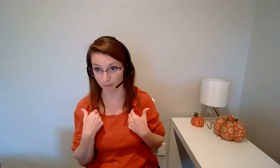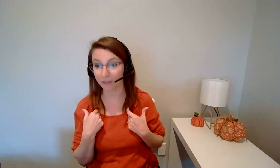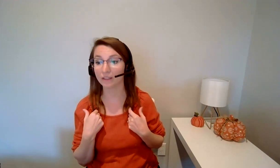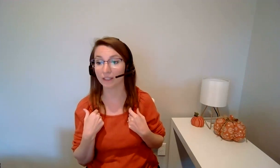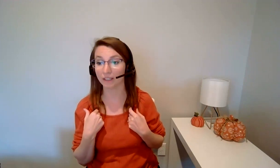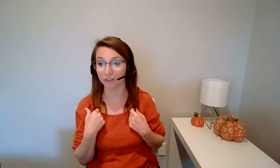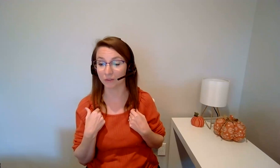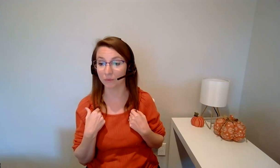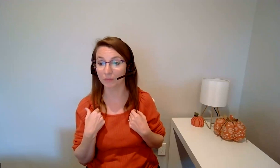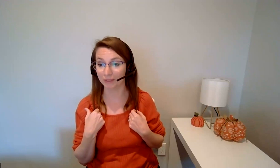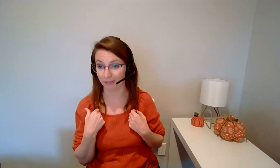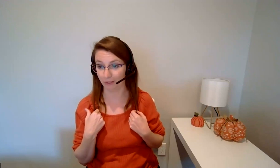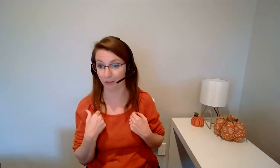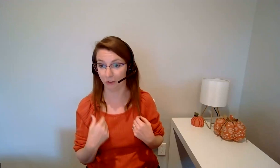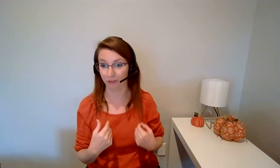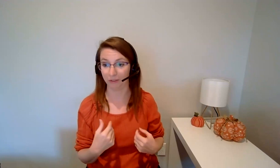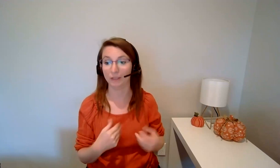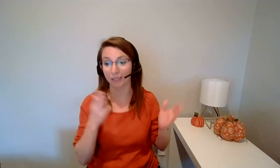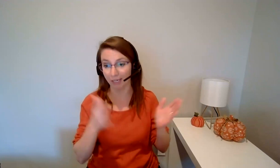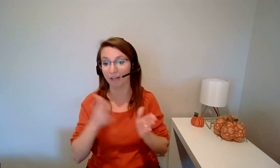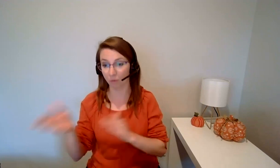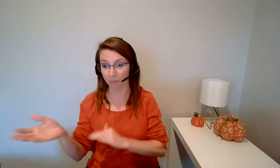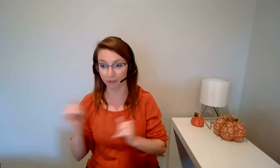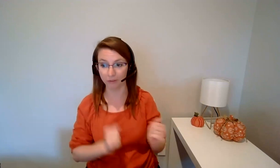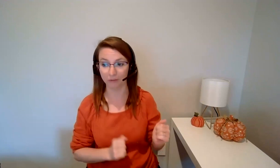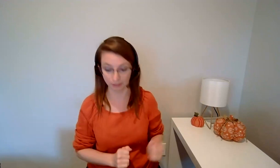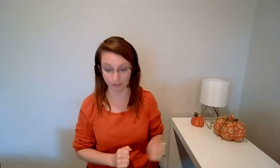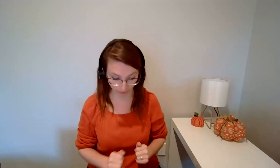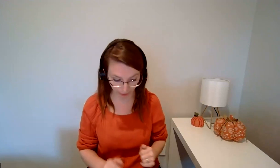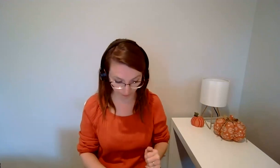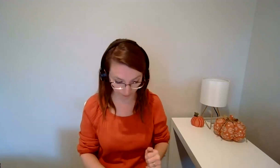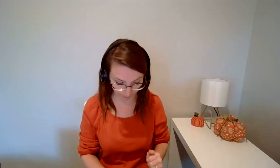One brother and 2 sisters. Yes, I have 1 brother and 2 sisters. Very good.